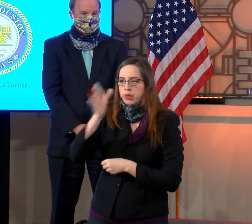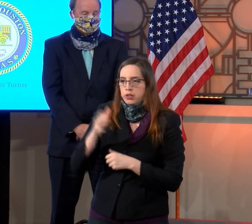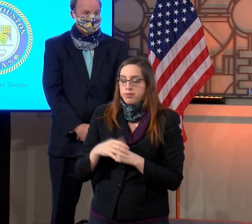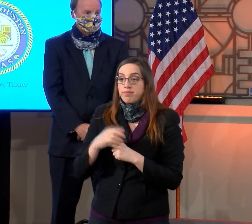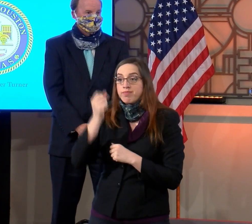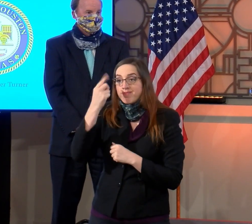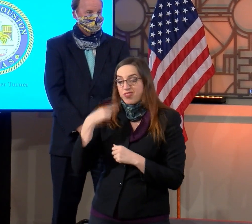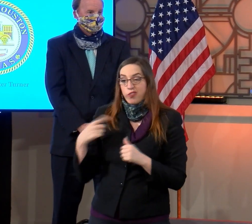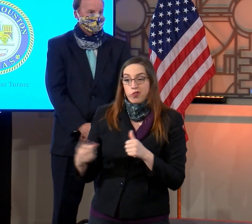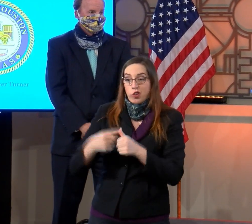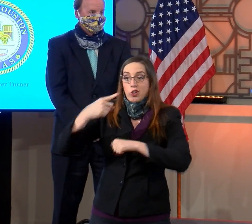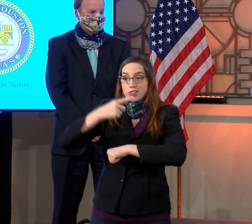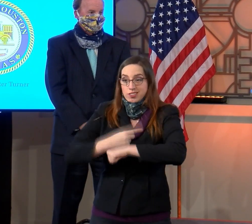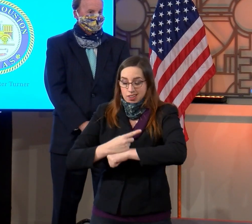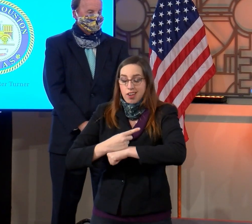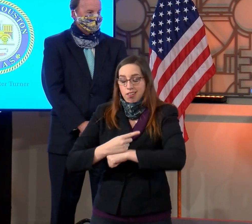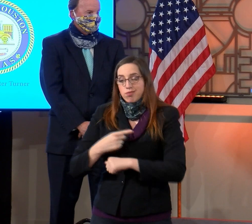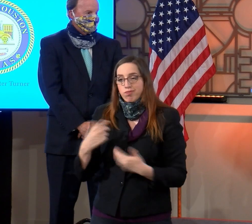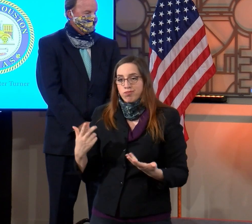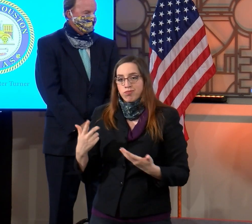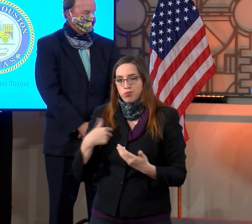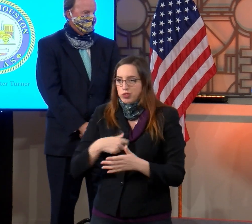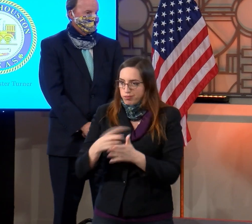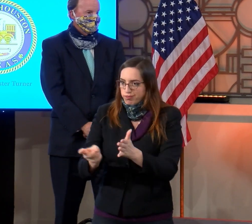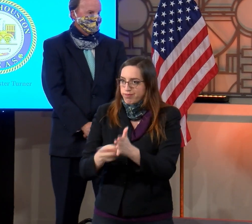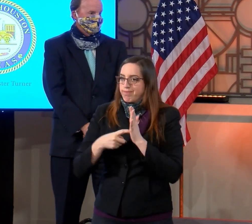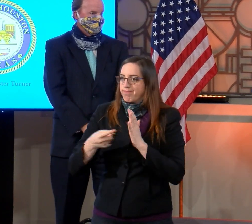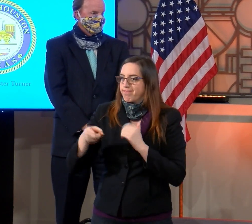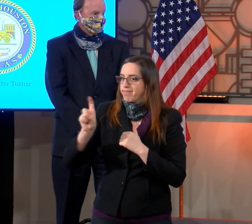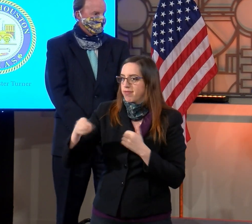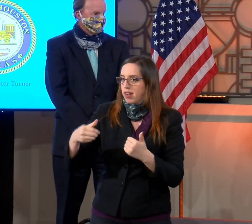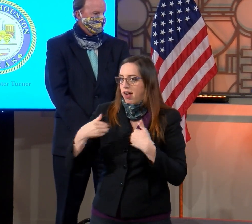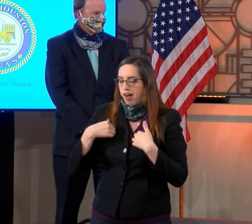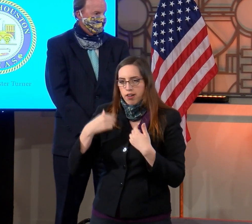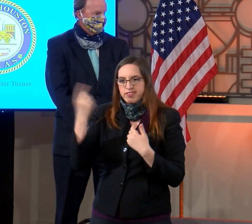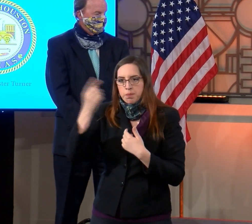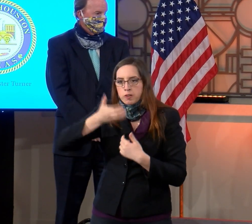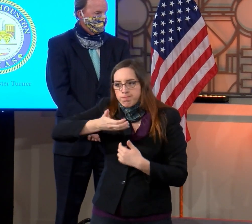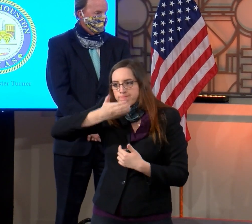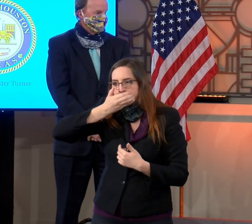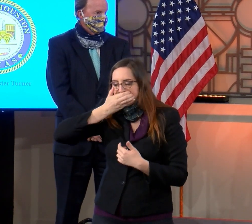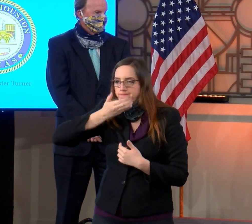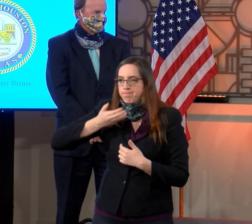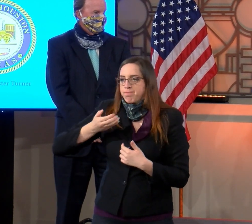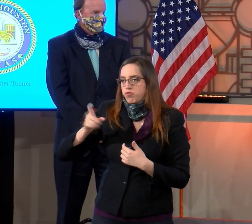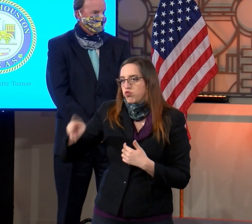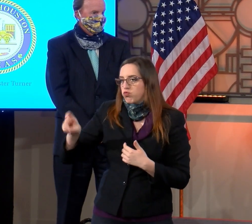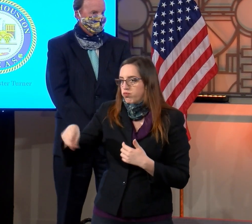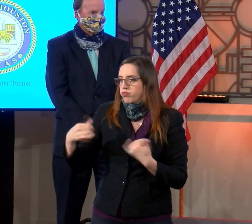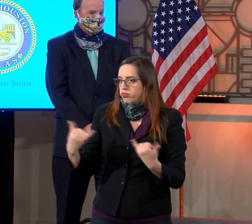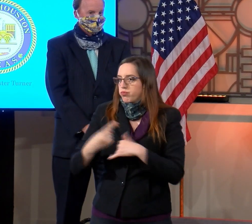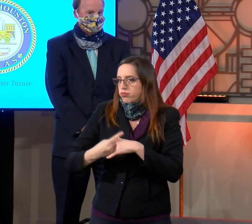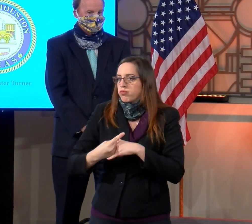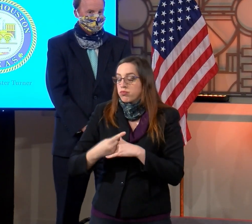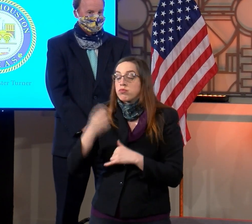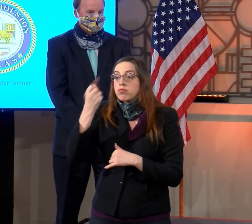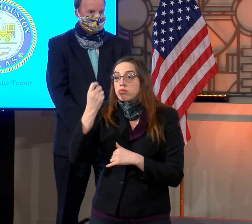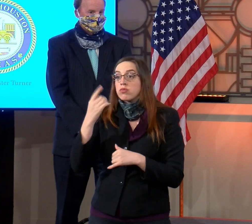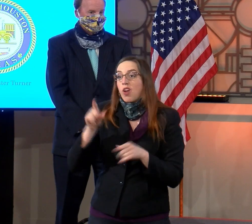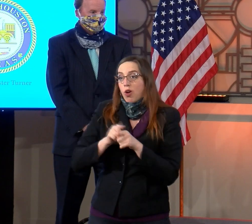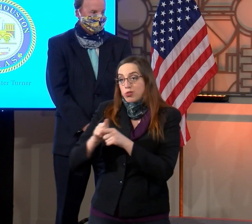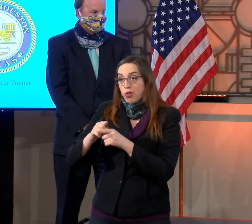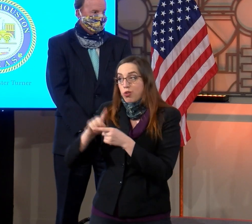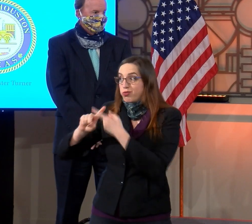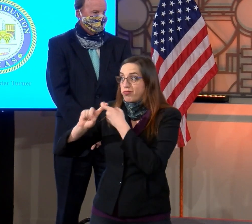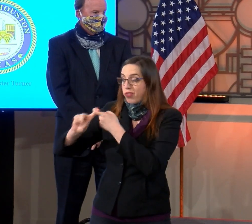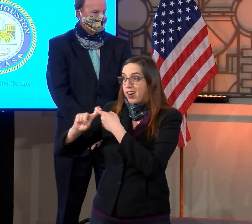first day where we are all mandated to wear some sort of face coverings. We also thank our friends in